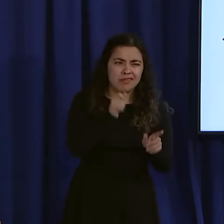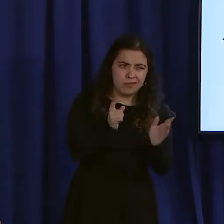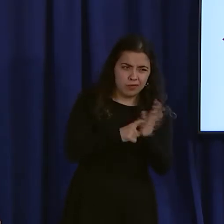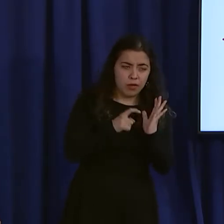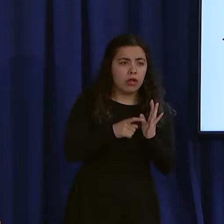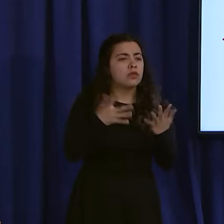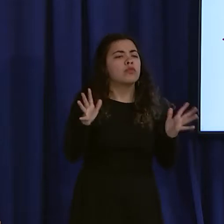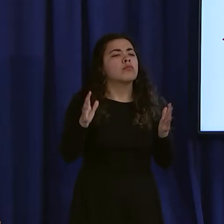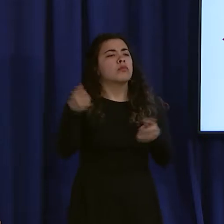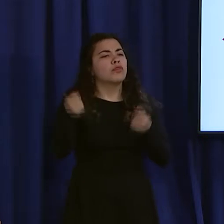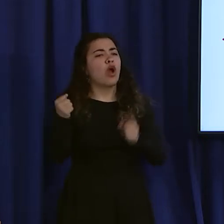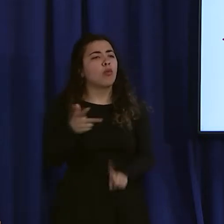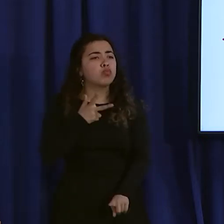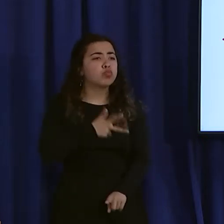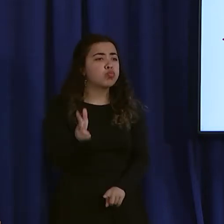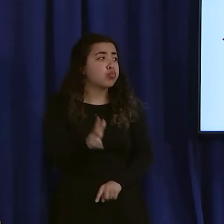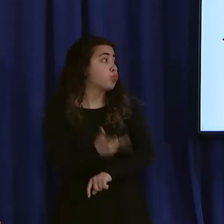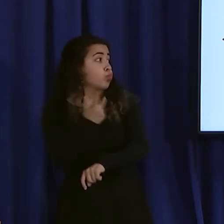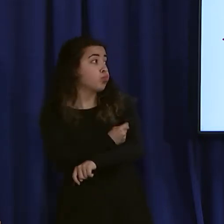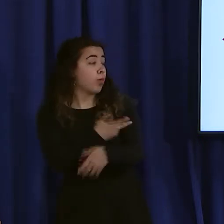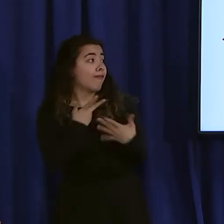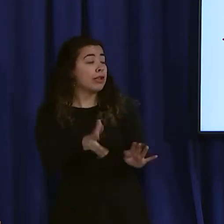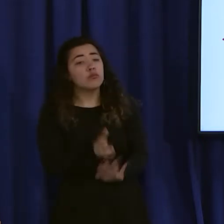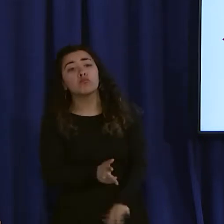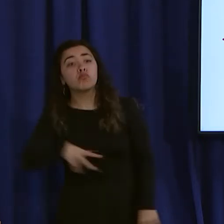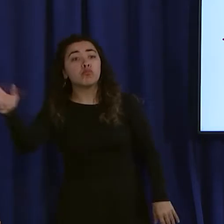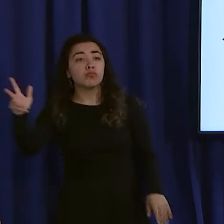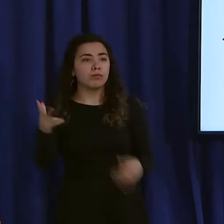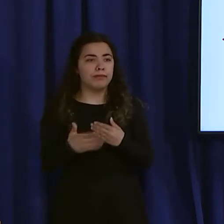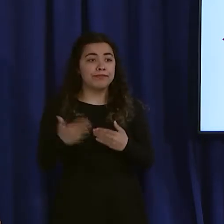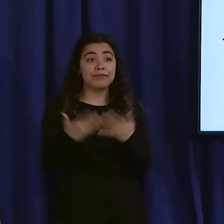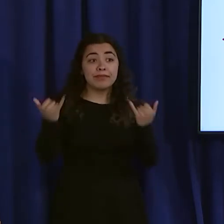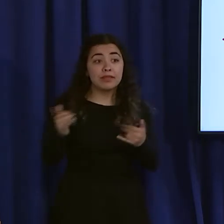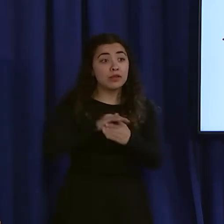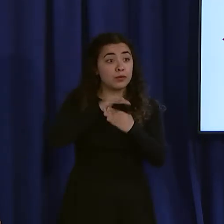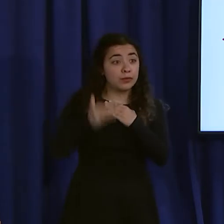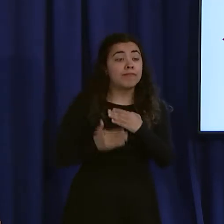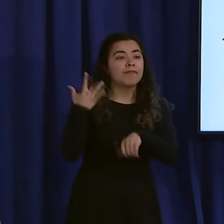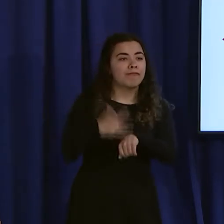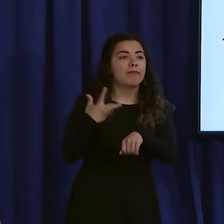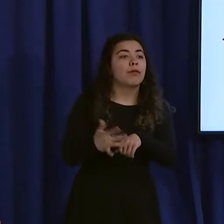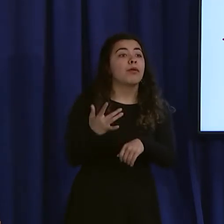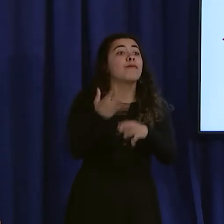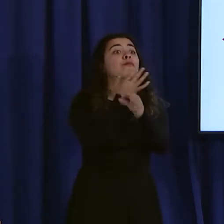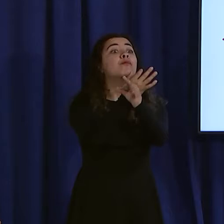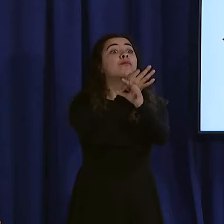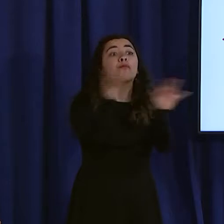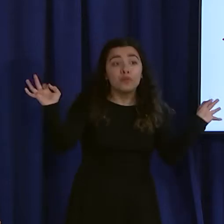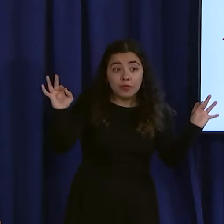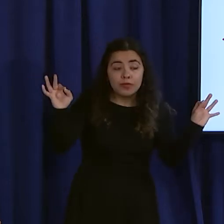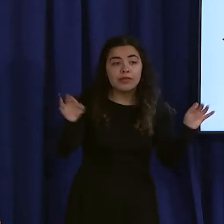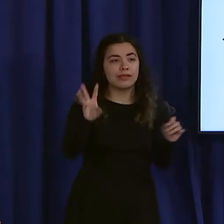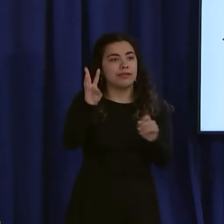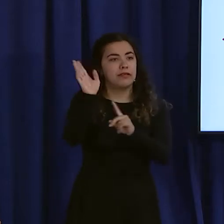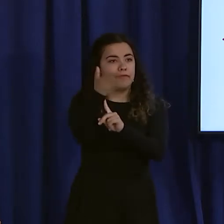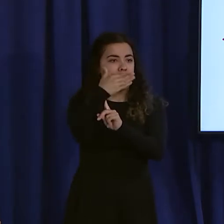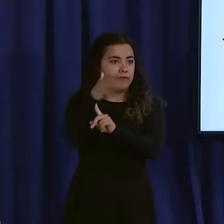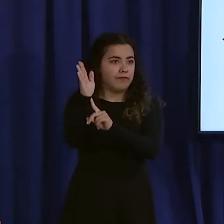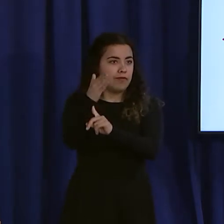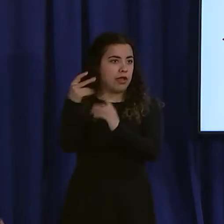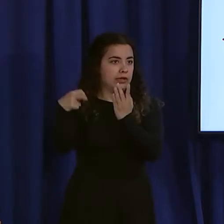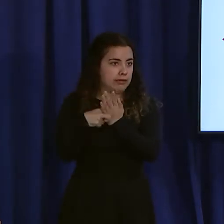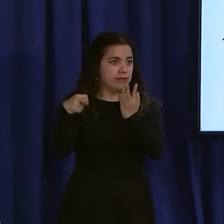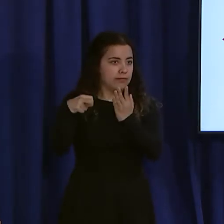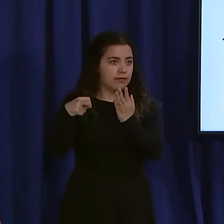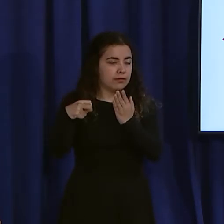And starting this weekend, we will be offering free Six Flags tickets available for anyone and their family, up to 5 total,